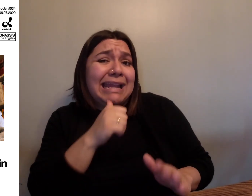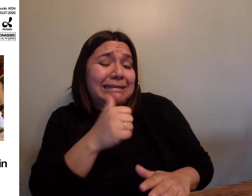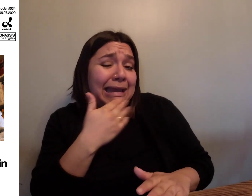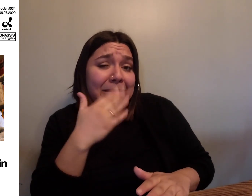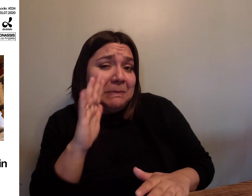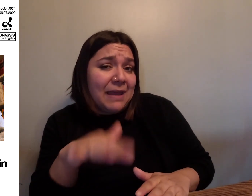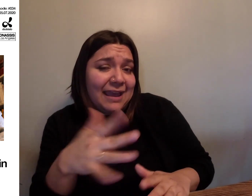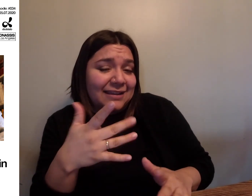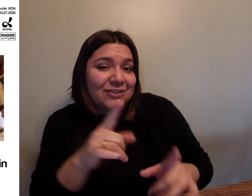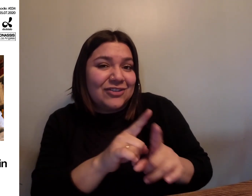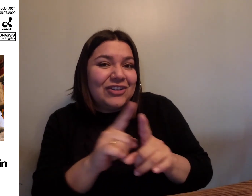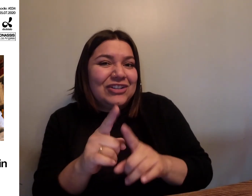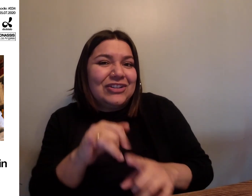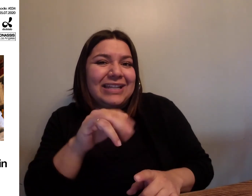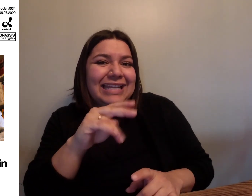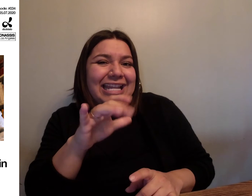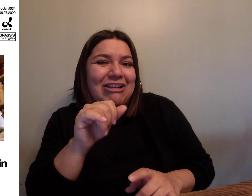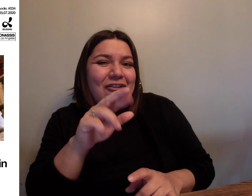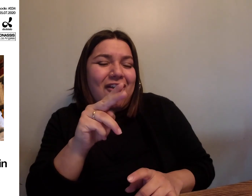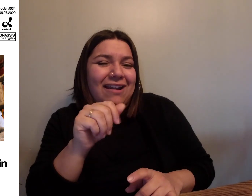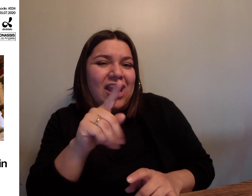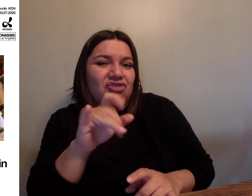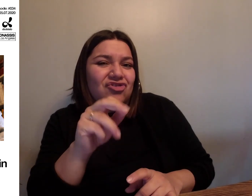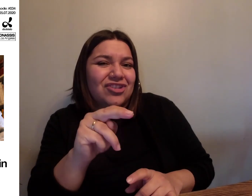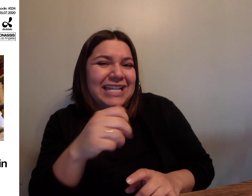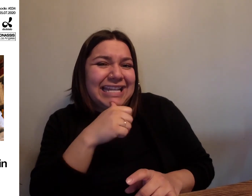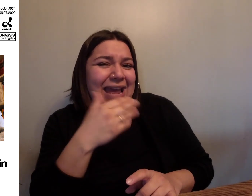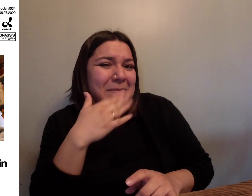not too bad an incarnation.